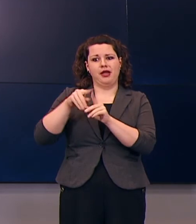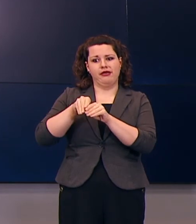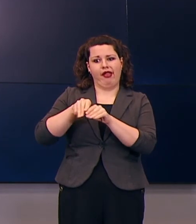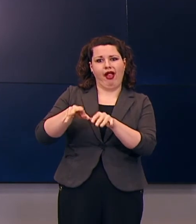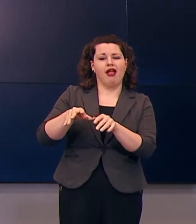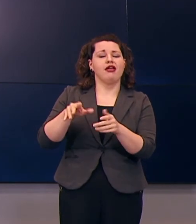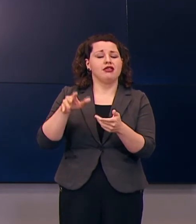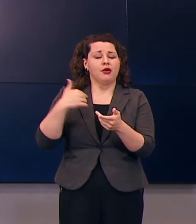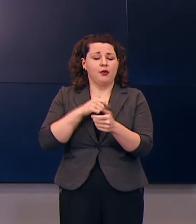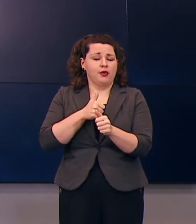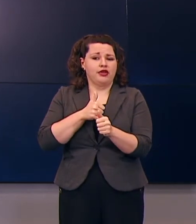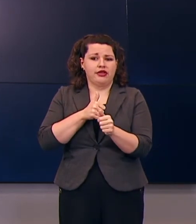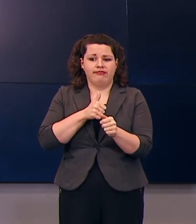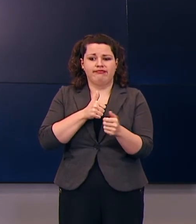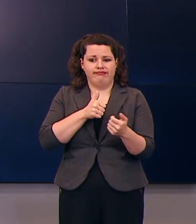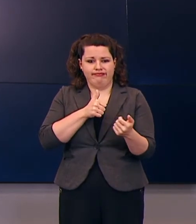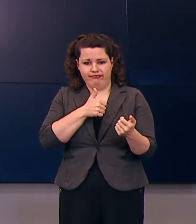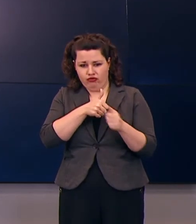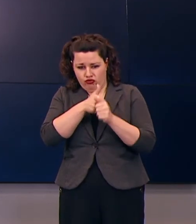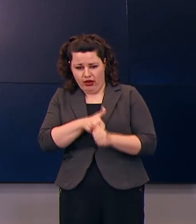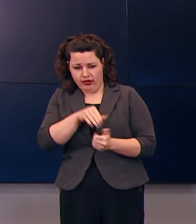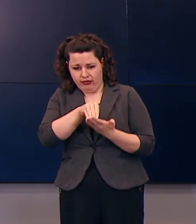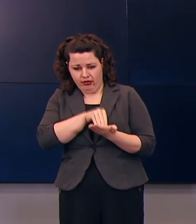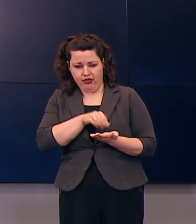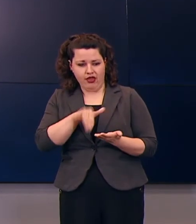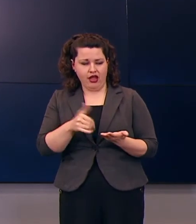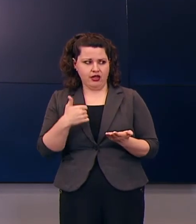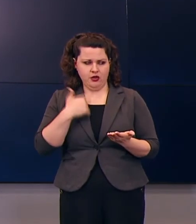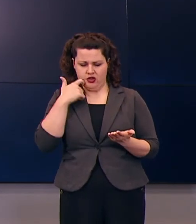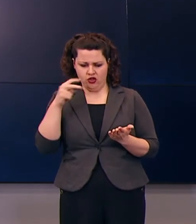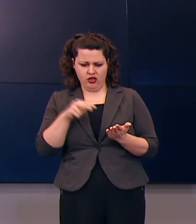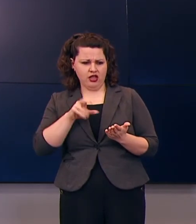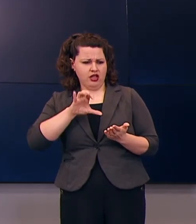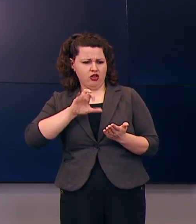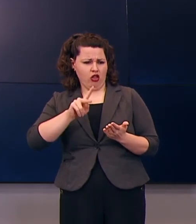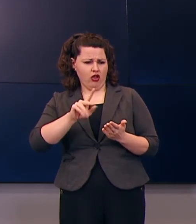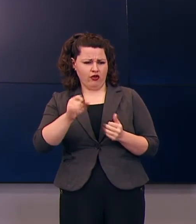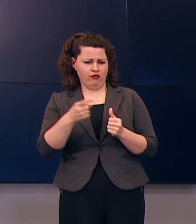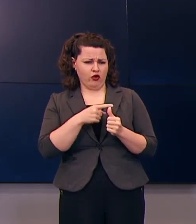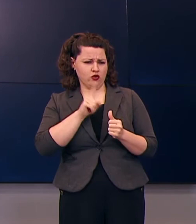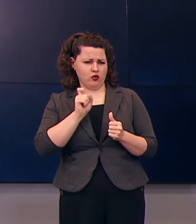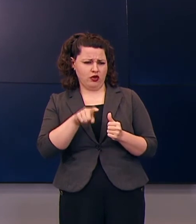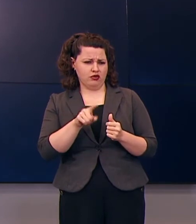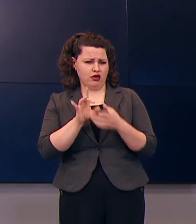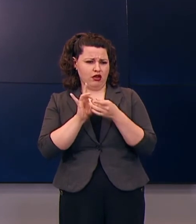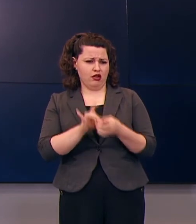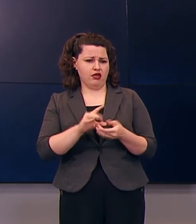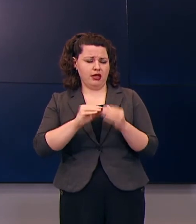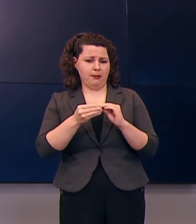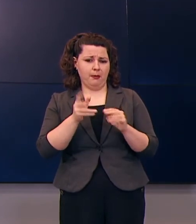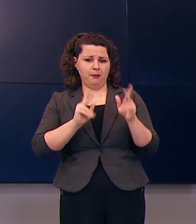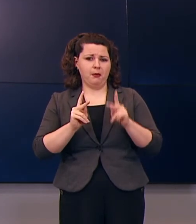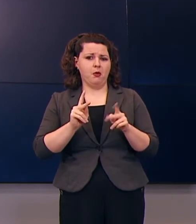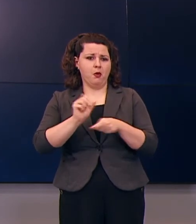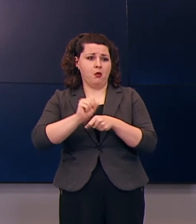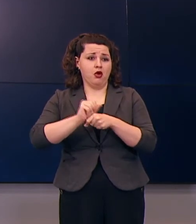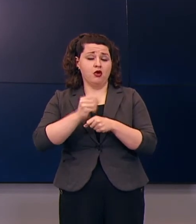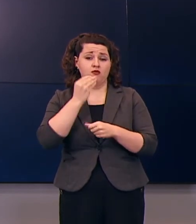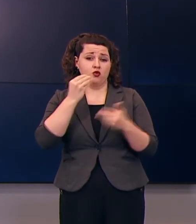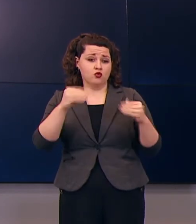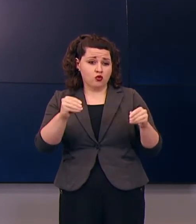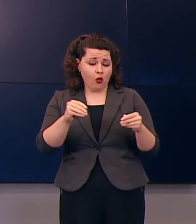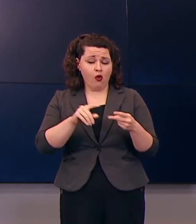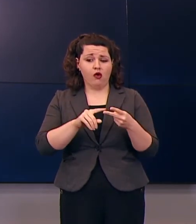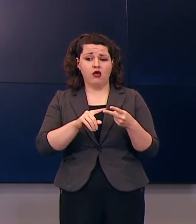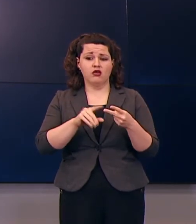we are tracking. I was just looking to see if I had, Clark, the answer to your first question about the number of people that work in grocery